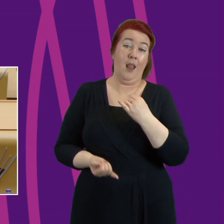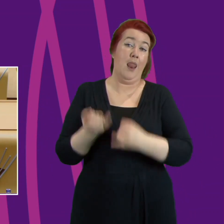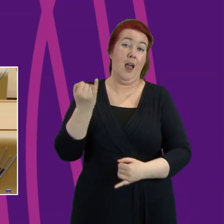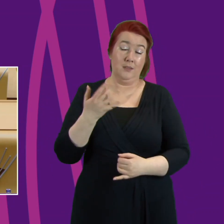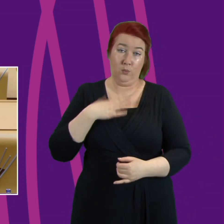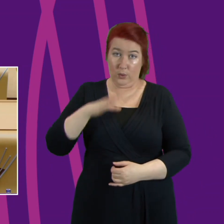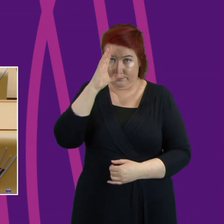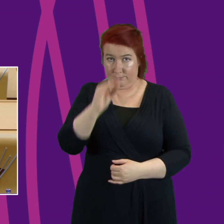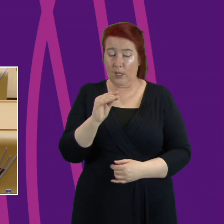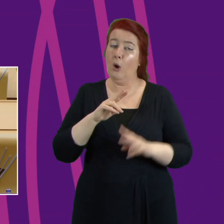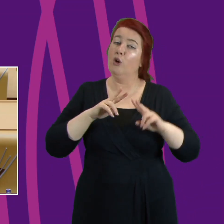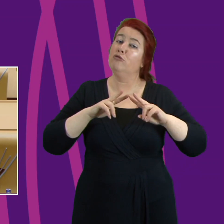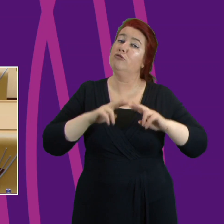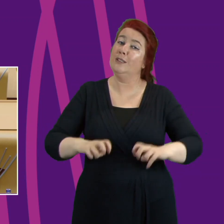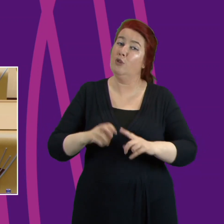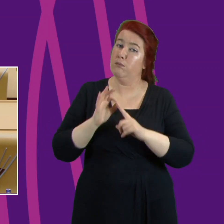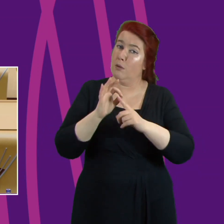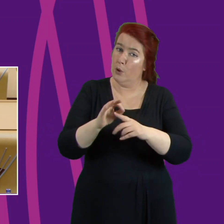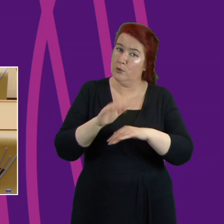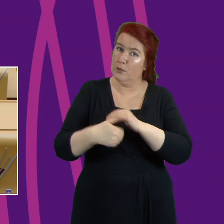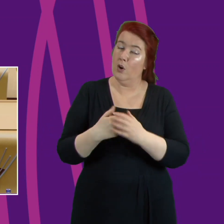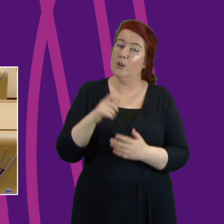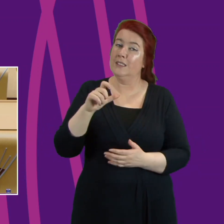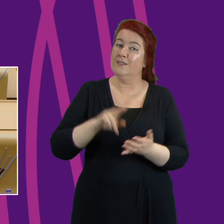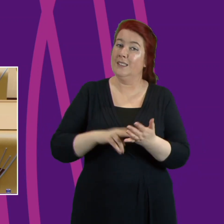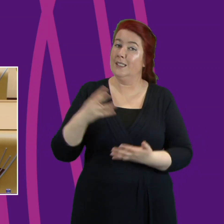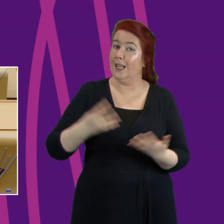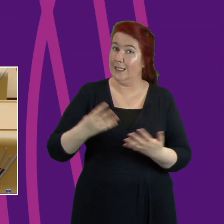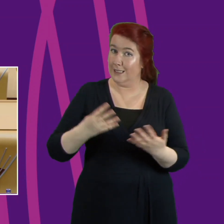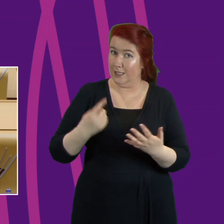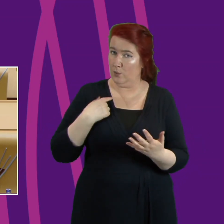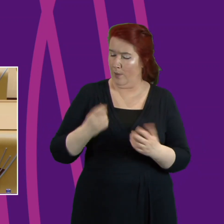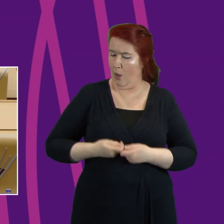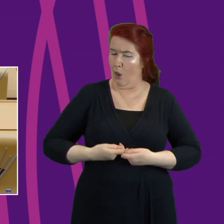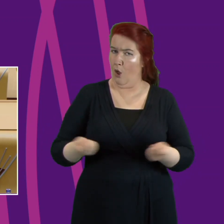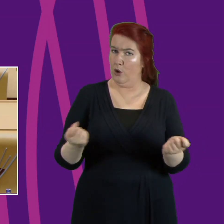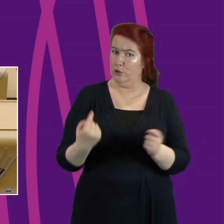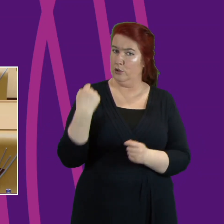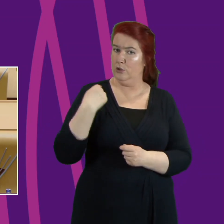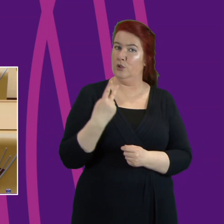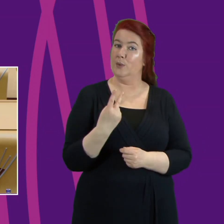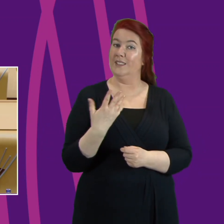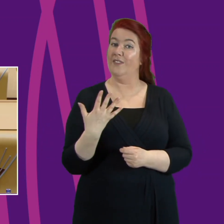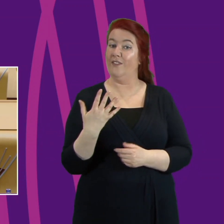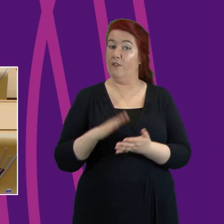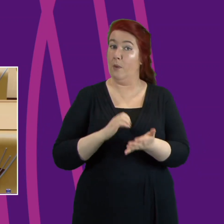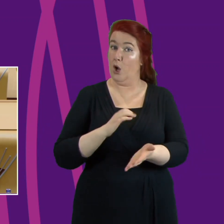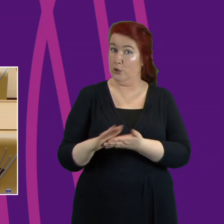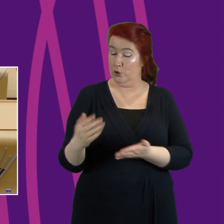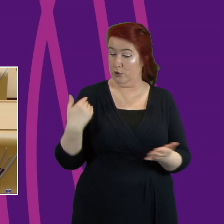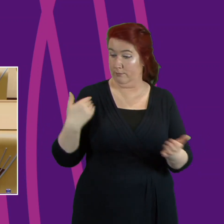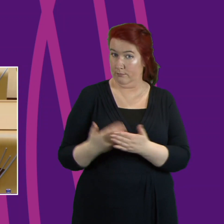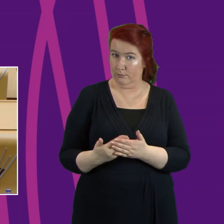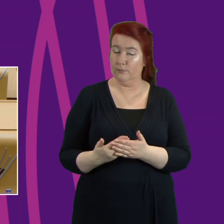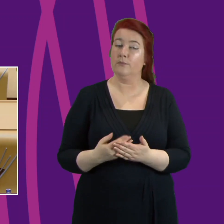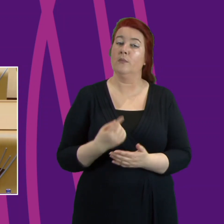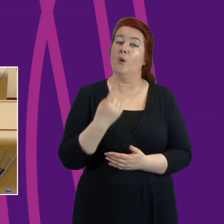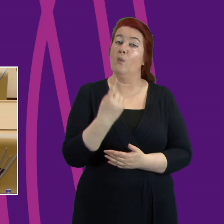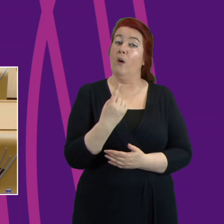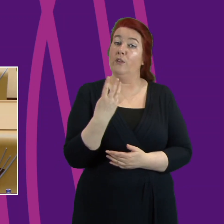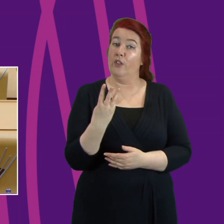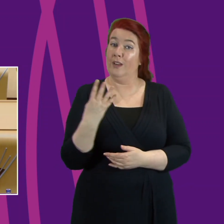on research proposals for Covid-19 that we launched on the 25th of March.